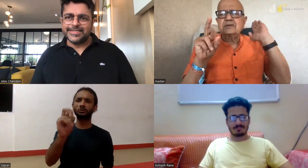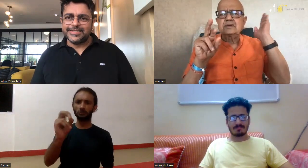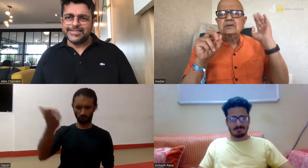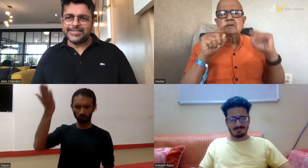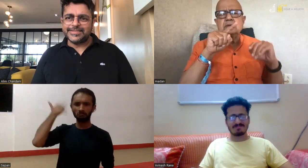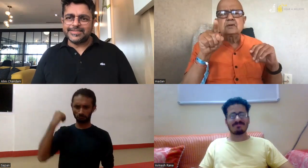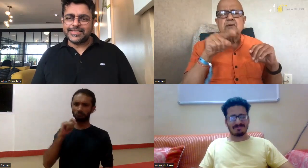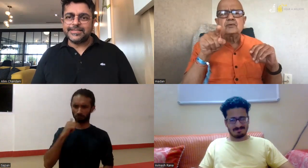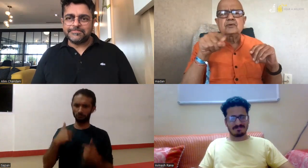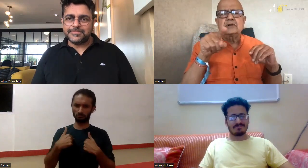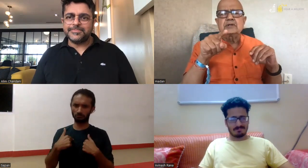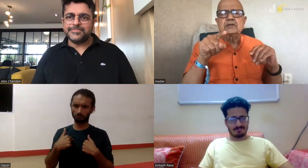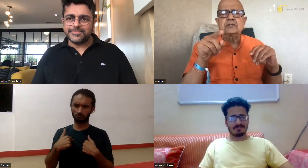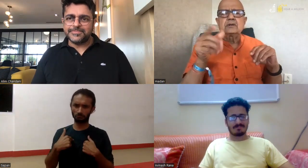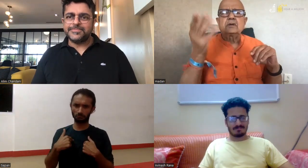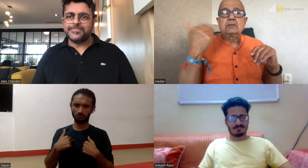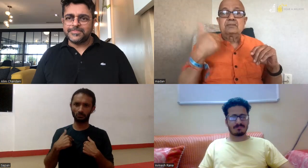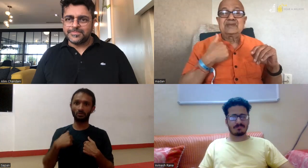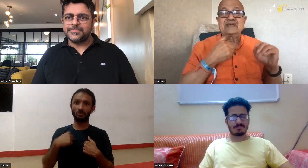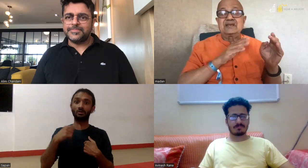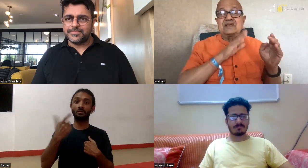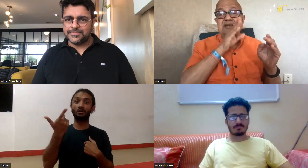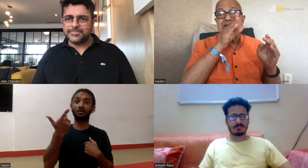Probably you stand up. Why don't you do it?